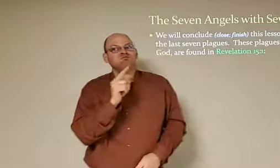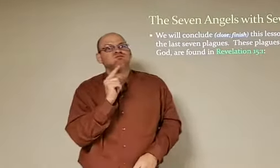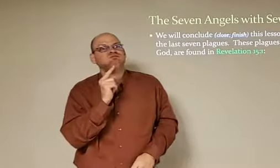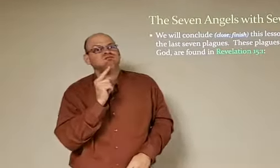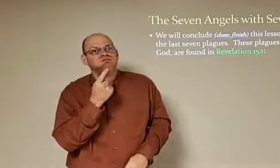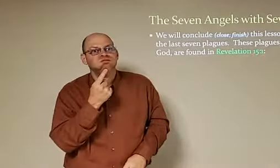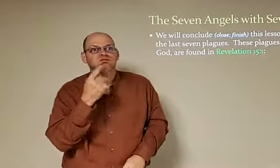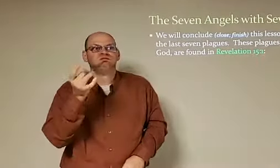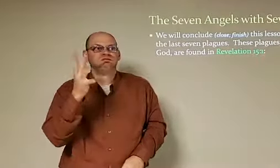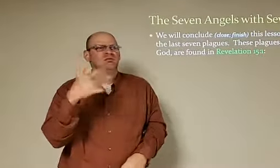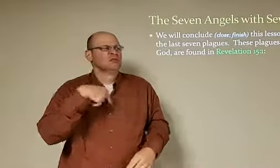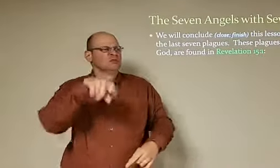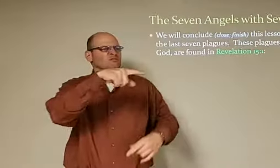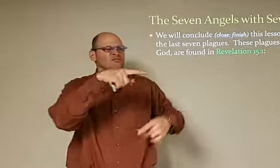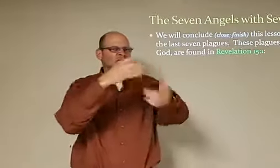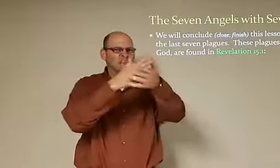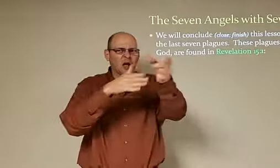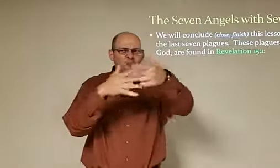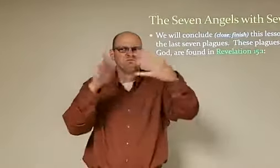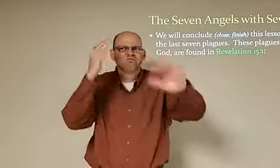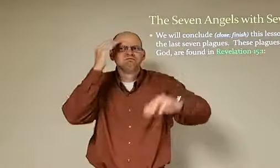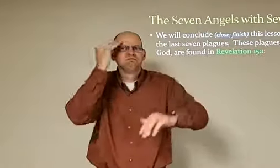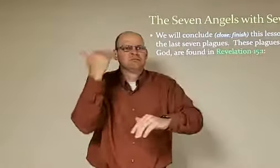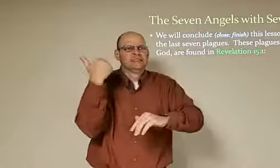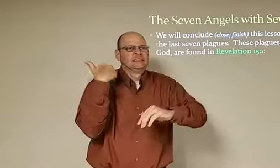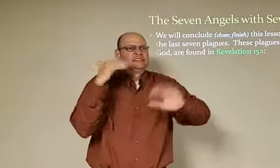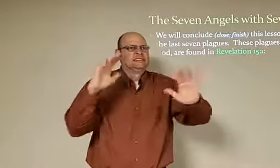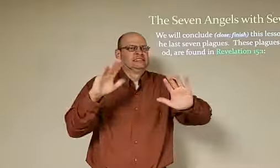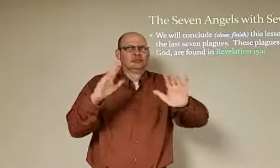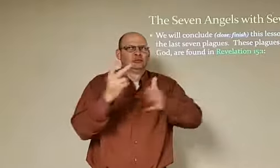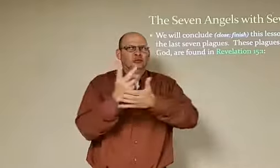So talking about seven, it's a very serious thing. Some of you kind of have already,